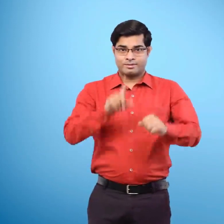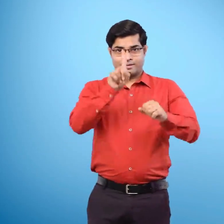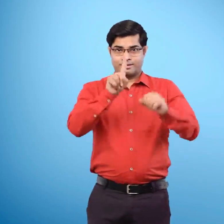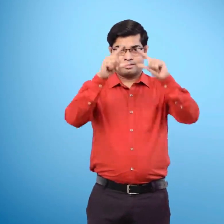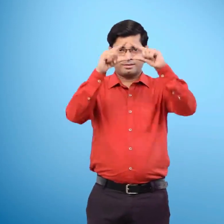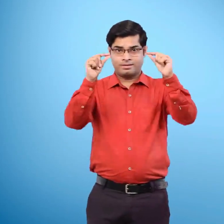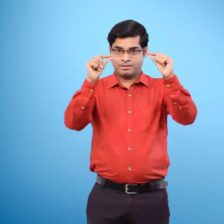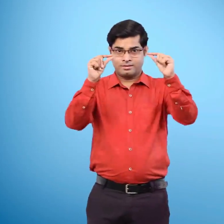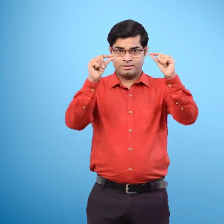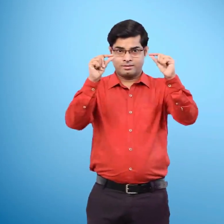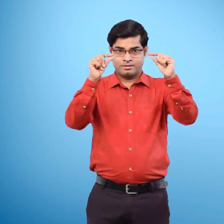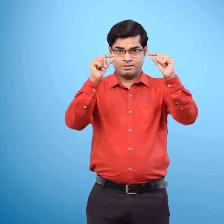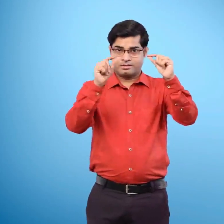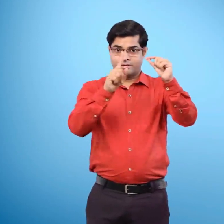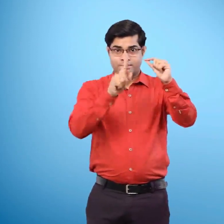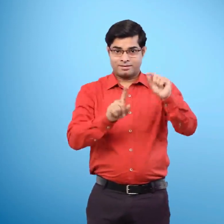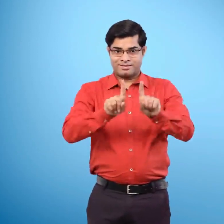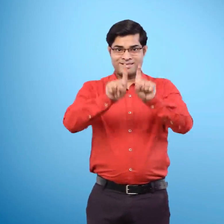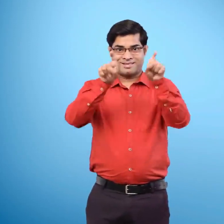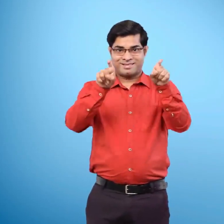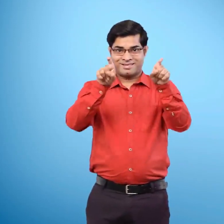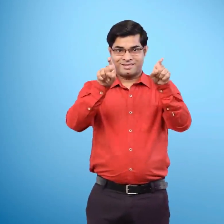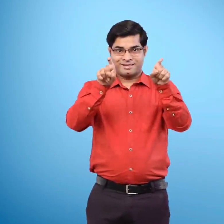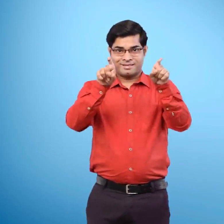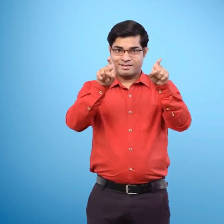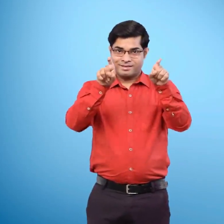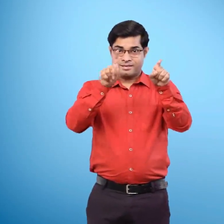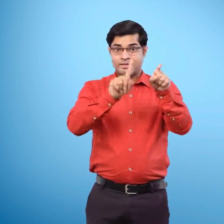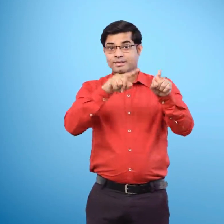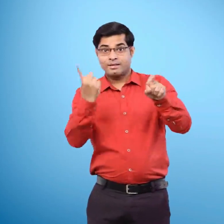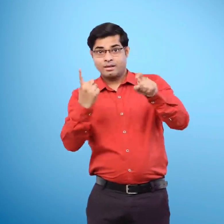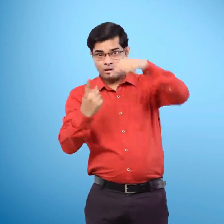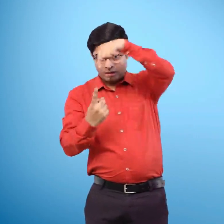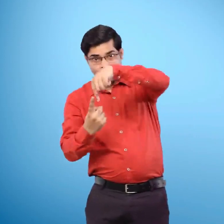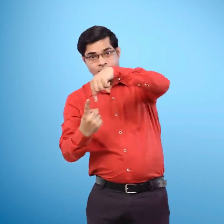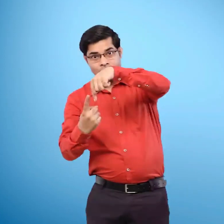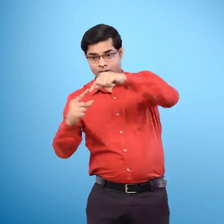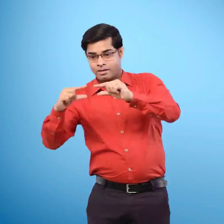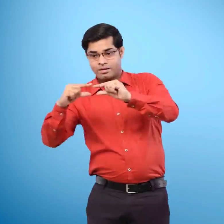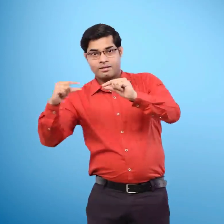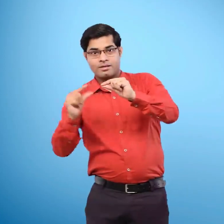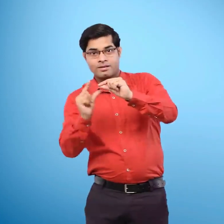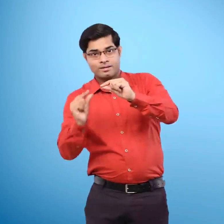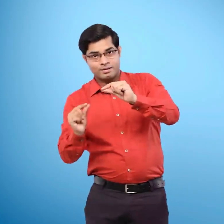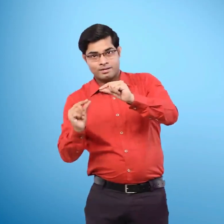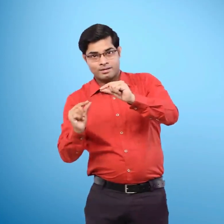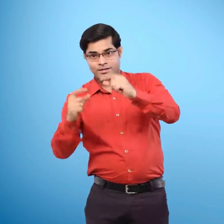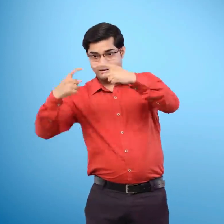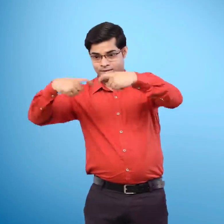the rods are arranged in standing lines, but head of rod 1 is downwards and head of rod